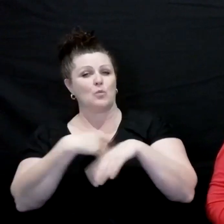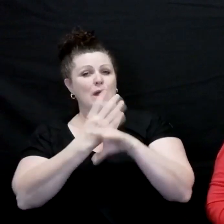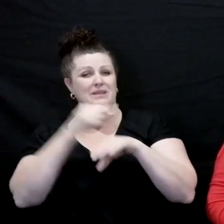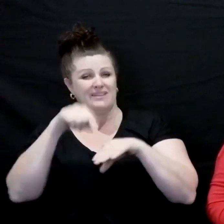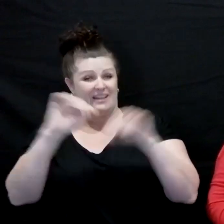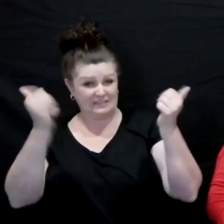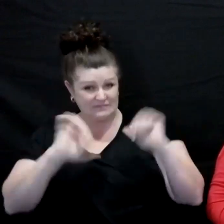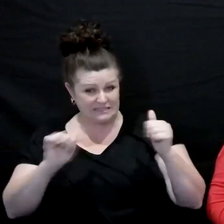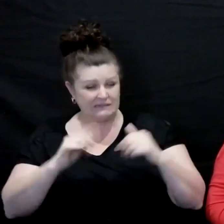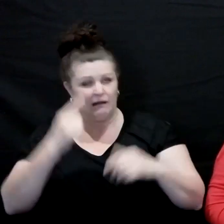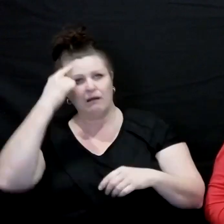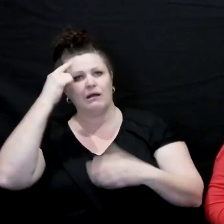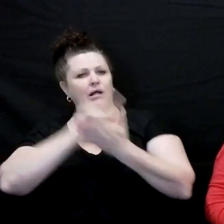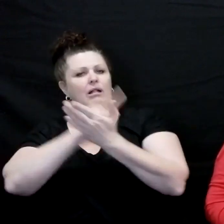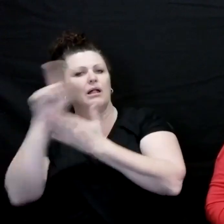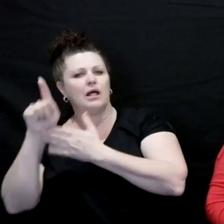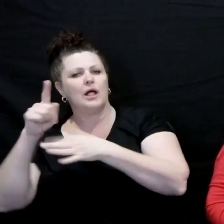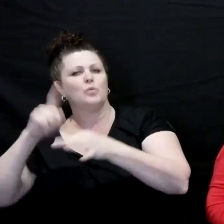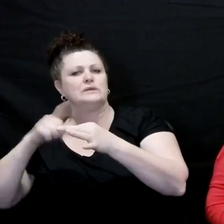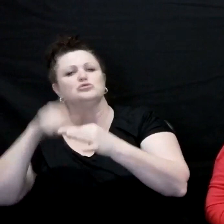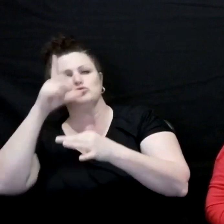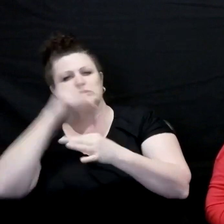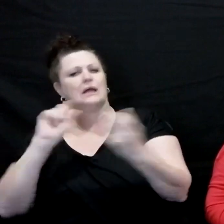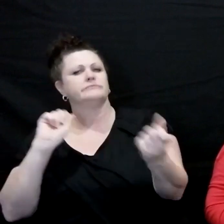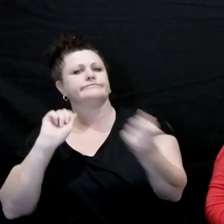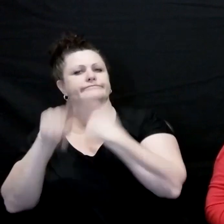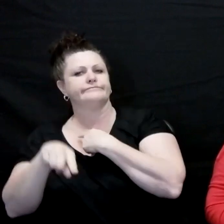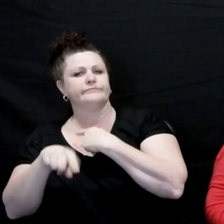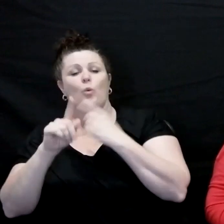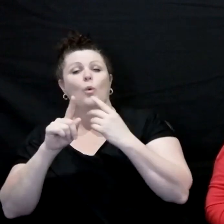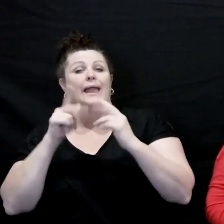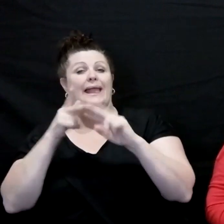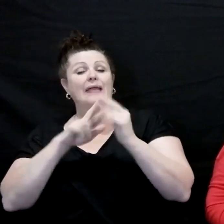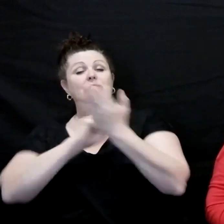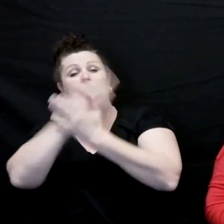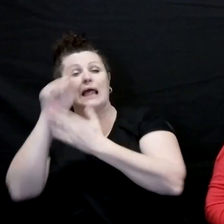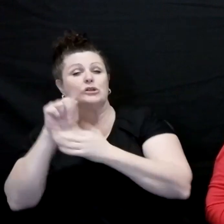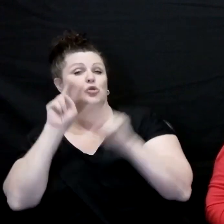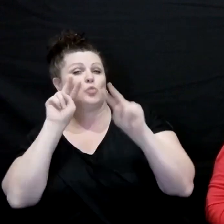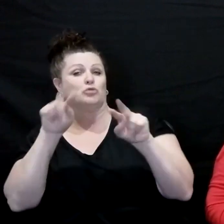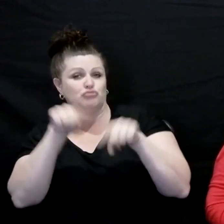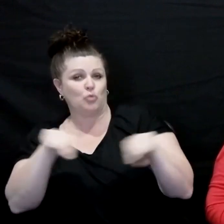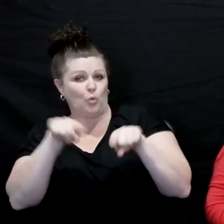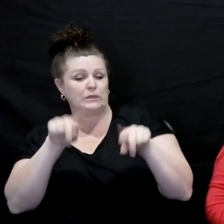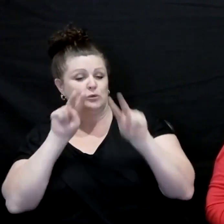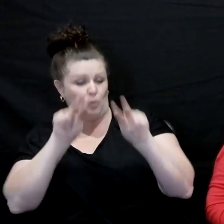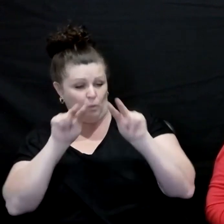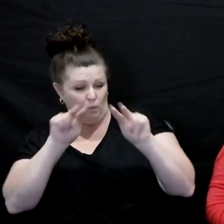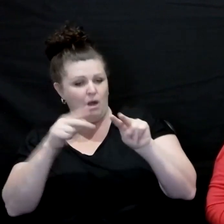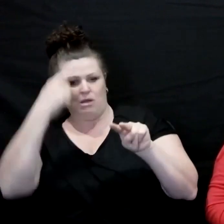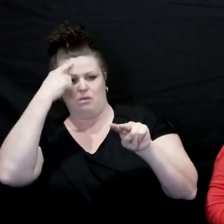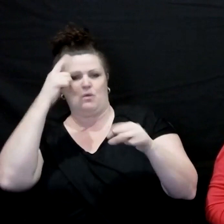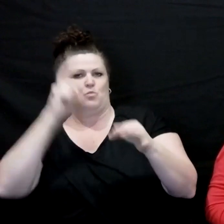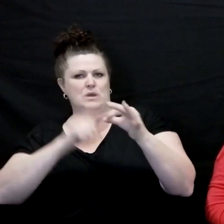later, or if you're watching this after the webinar, watching the recording, and you have questions, you can